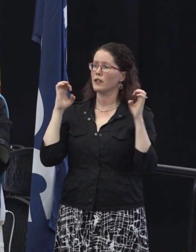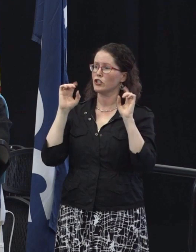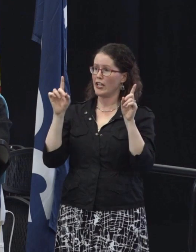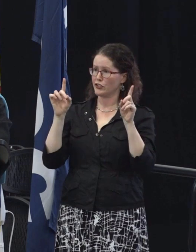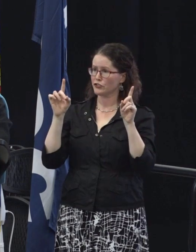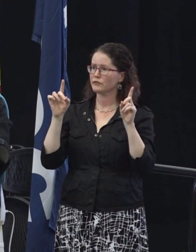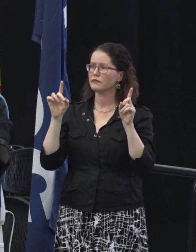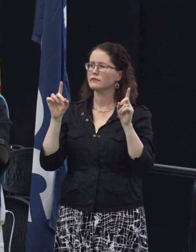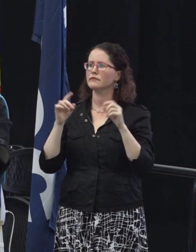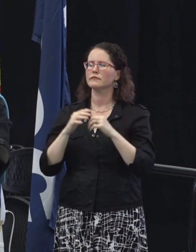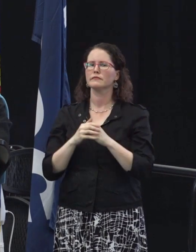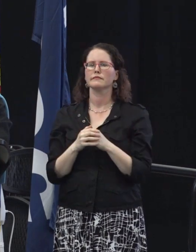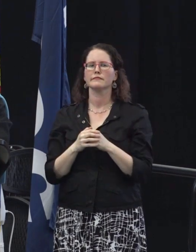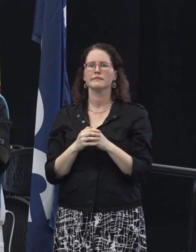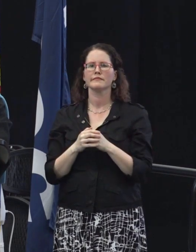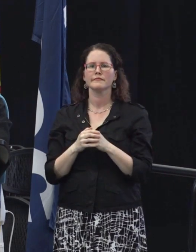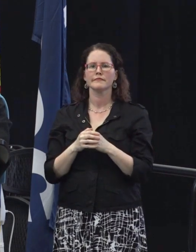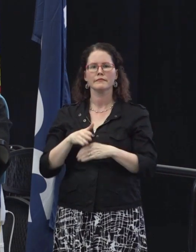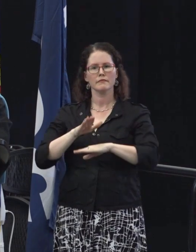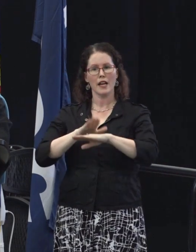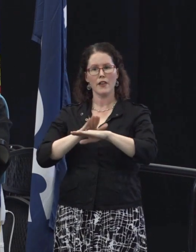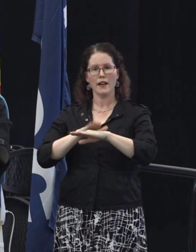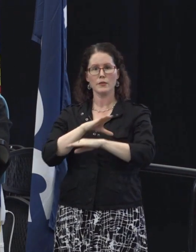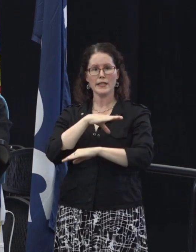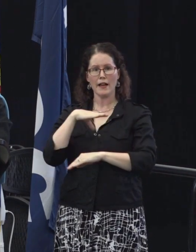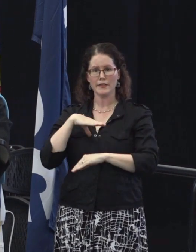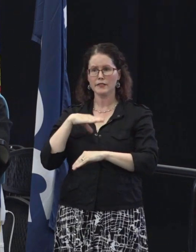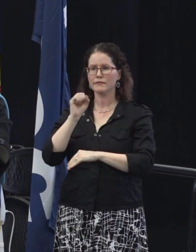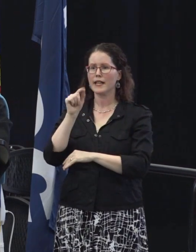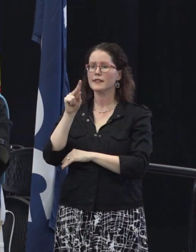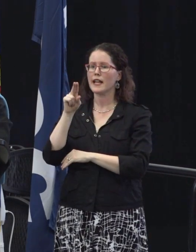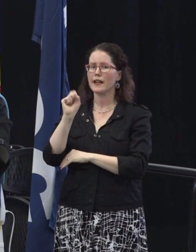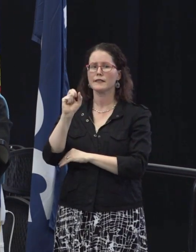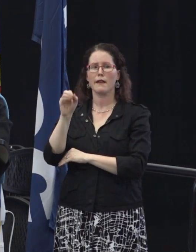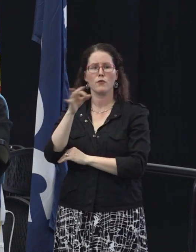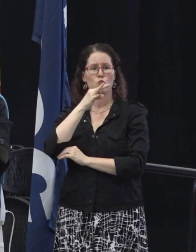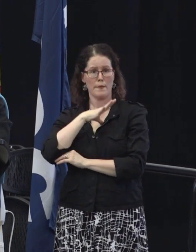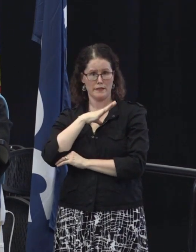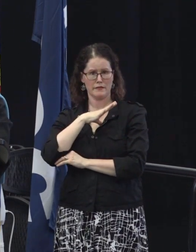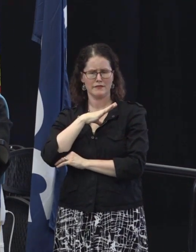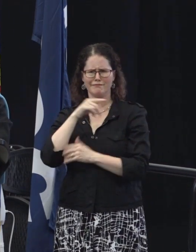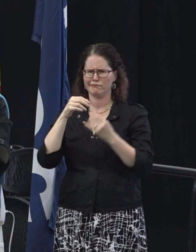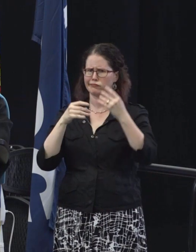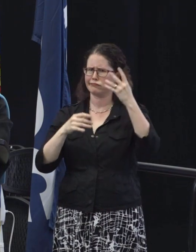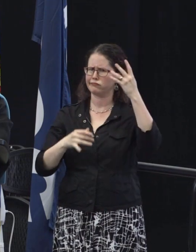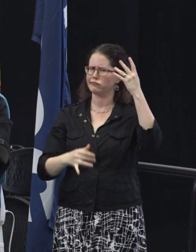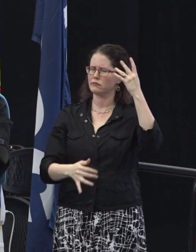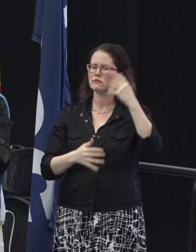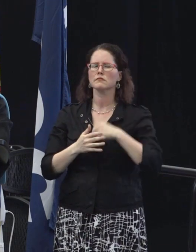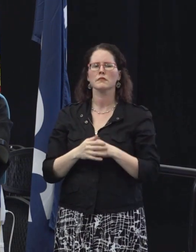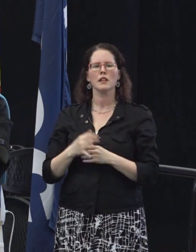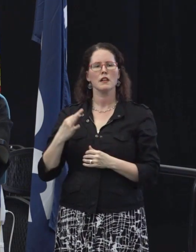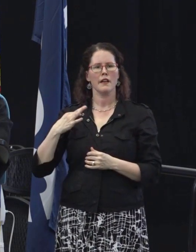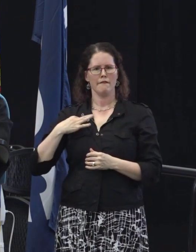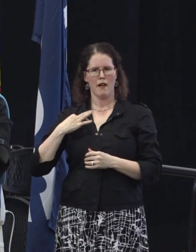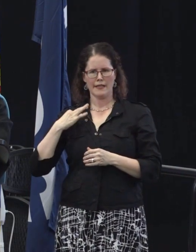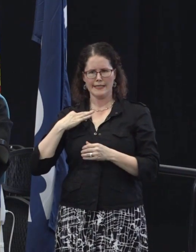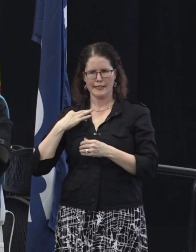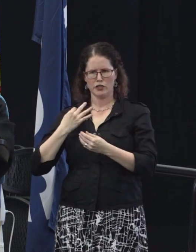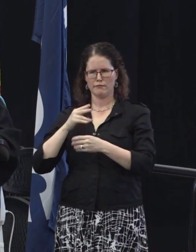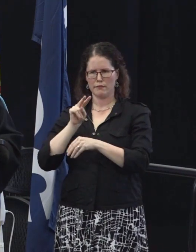Minister responsible for the Advisory Council on the Status of Women, and as the Volunteer Sector